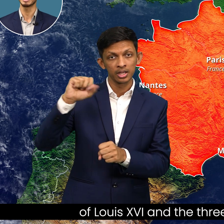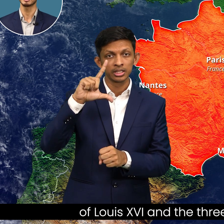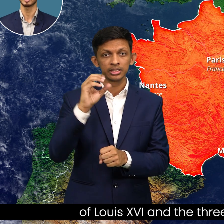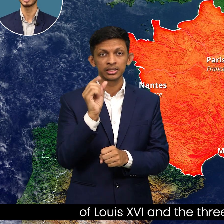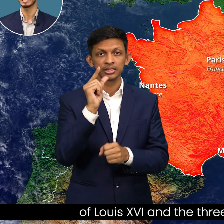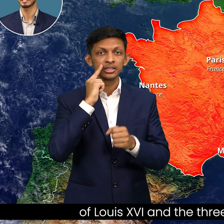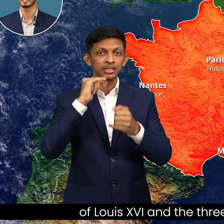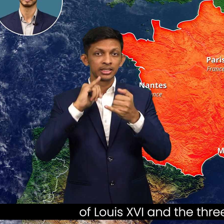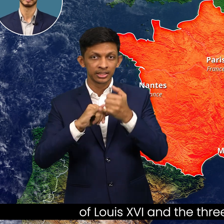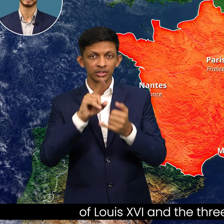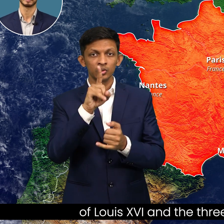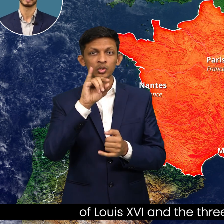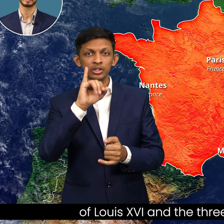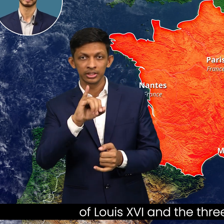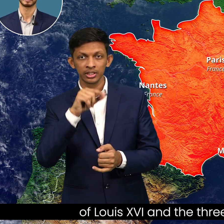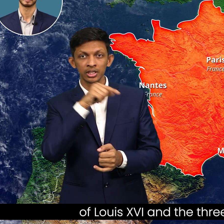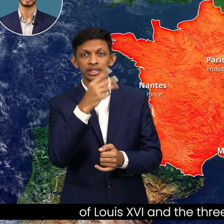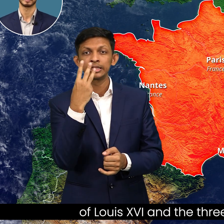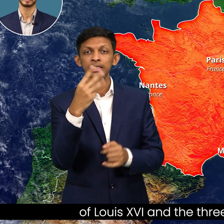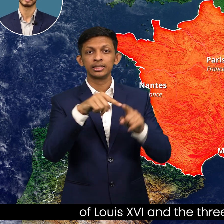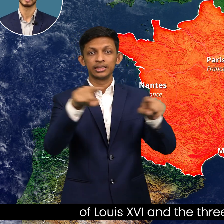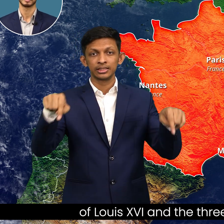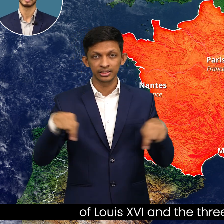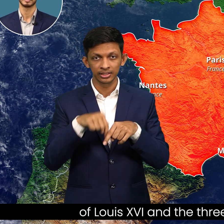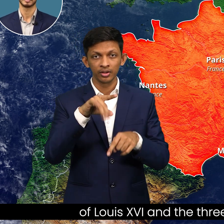in French society.